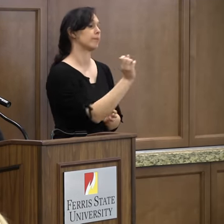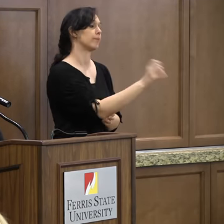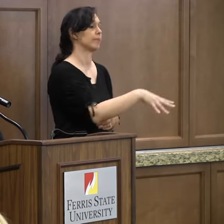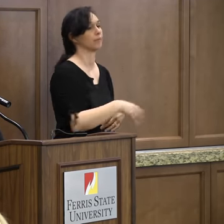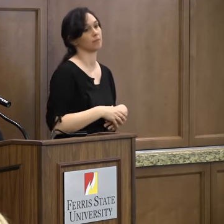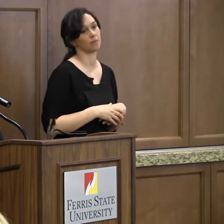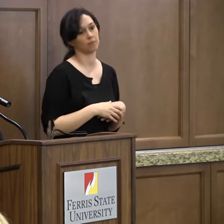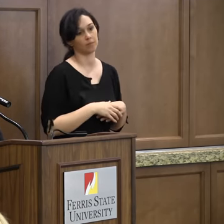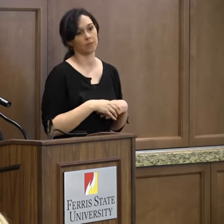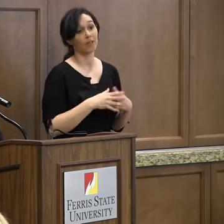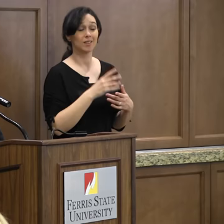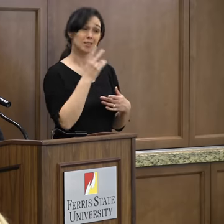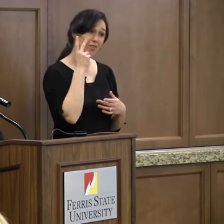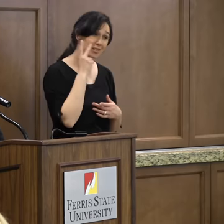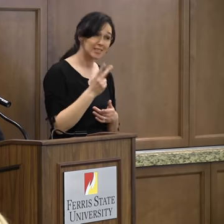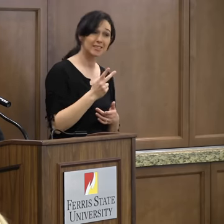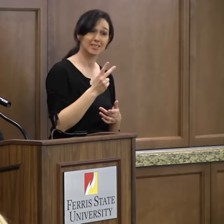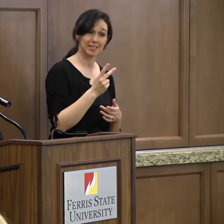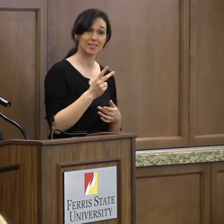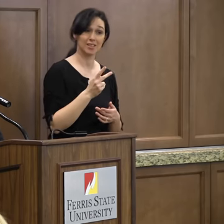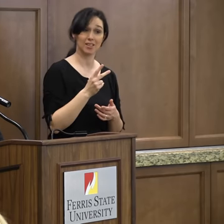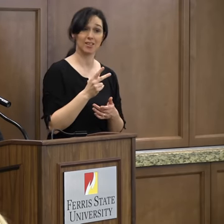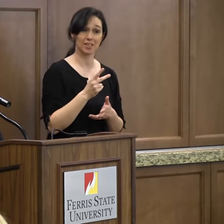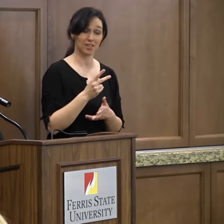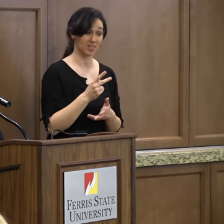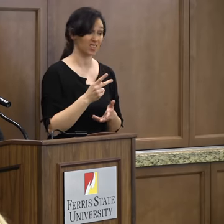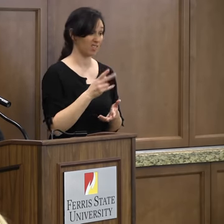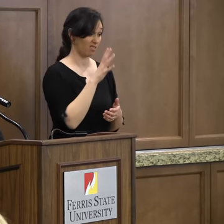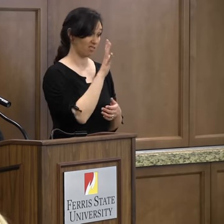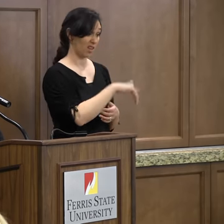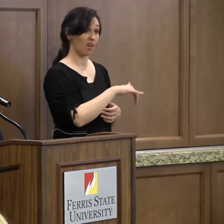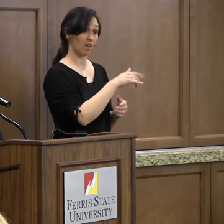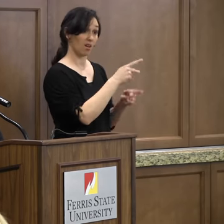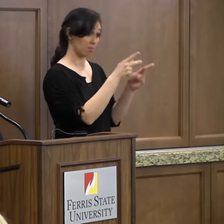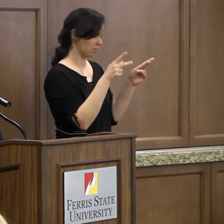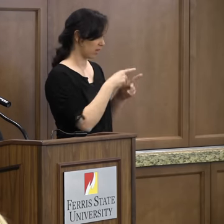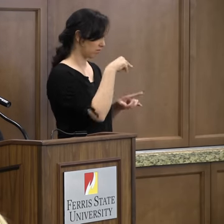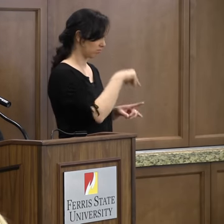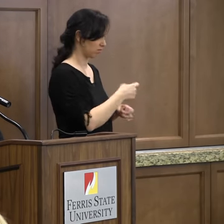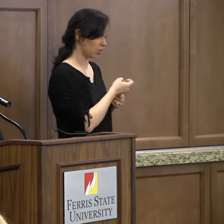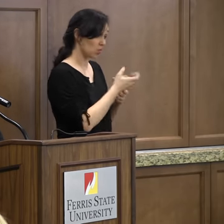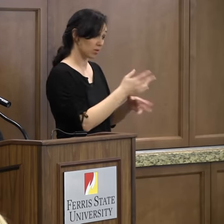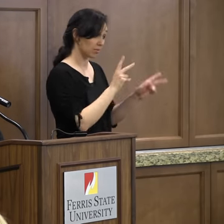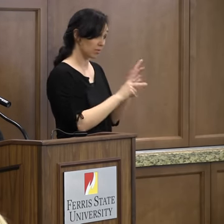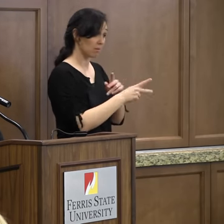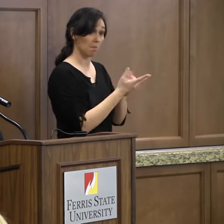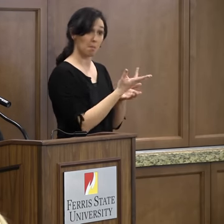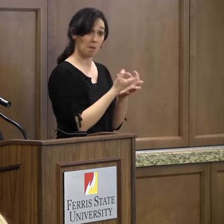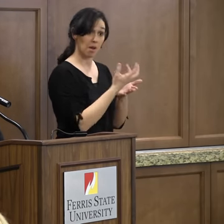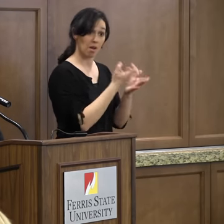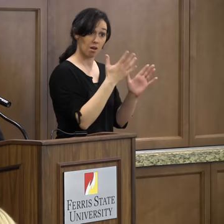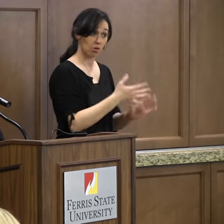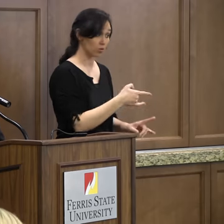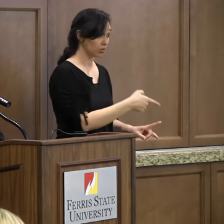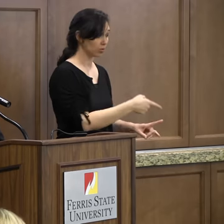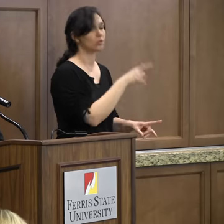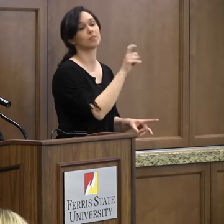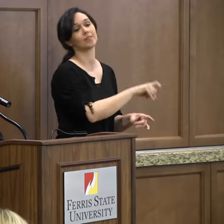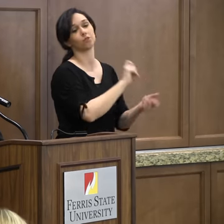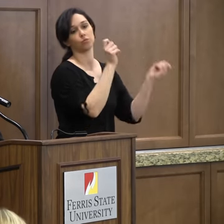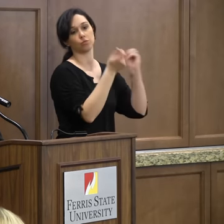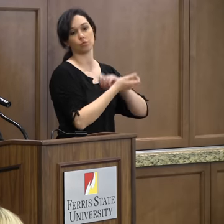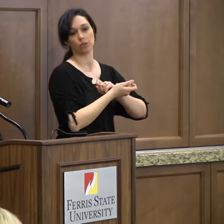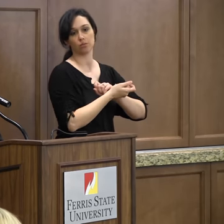to see that an edifice which produces beggars needs restructuring. A true revolution